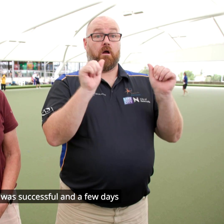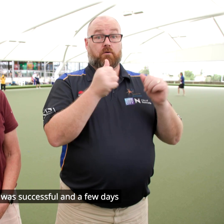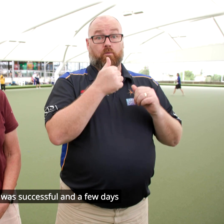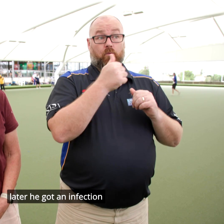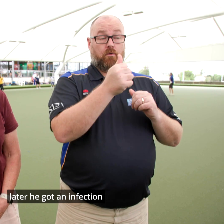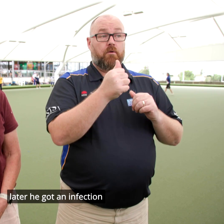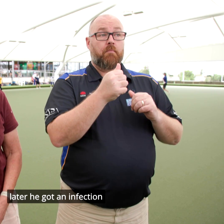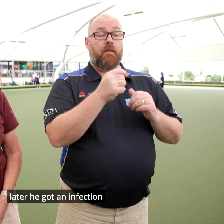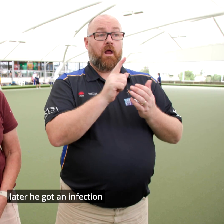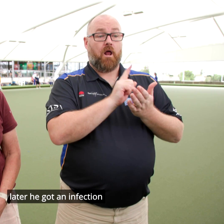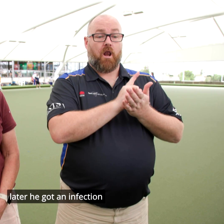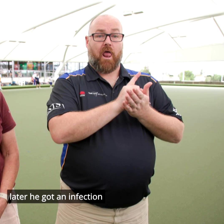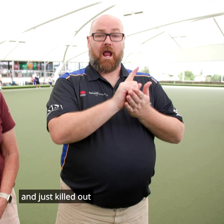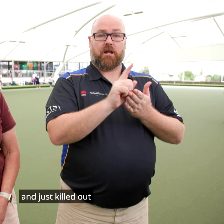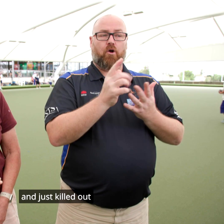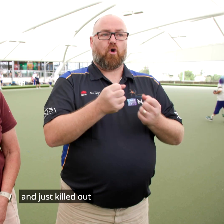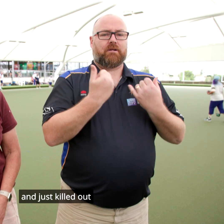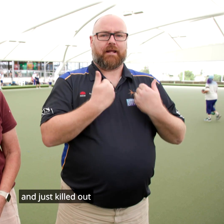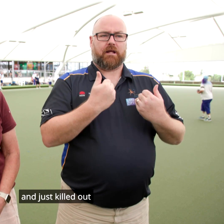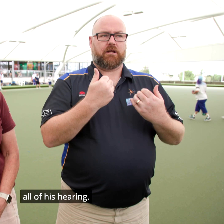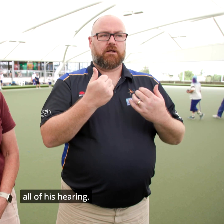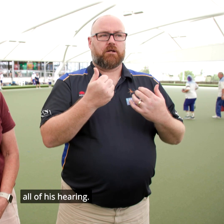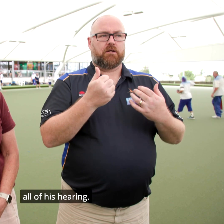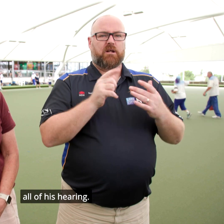few days later he got an infection and just killed out all of his hearing.